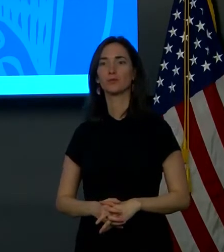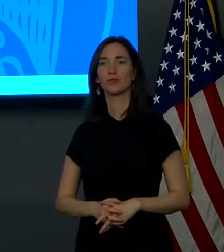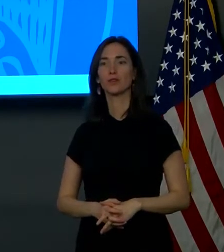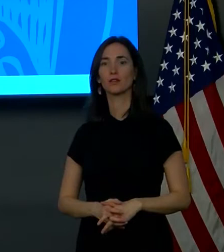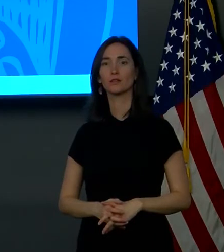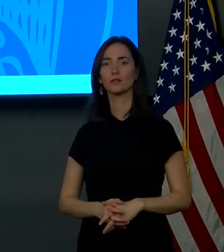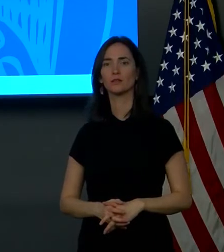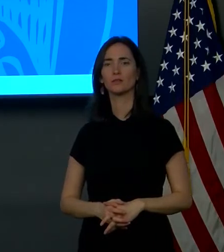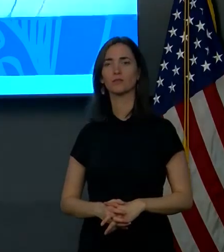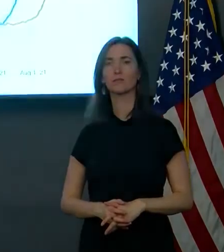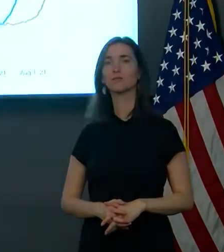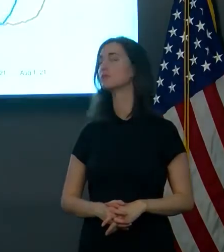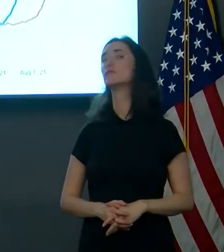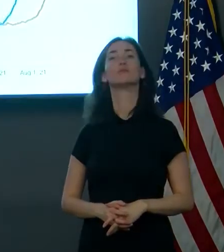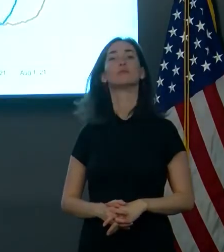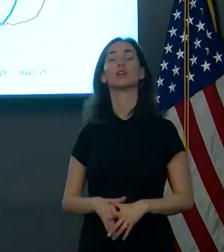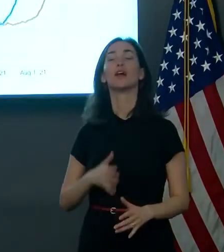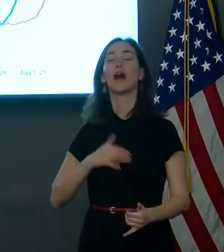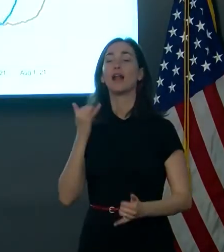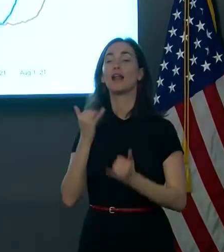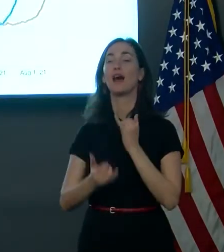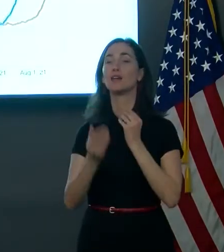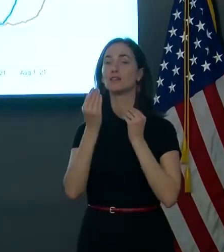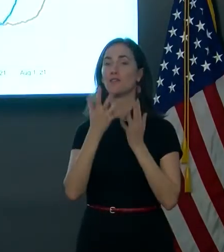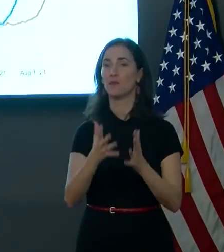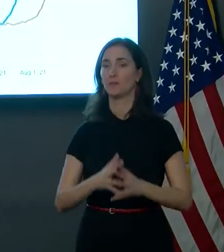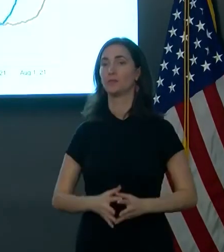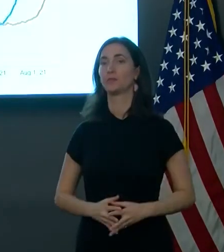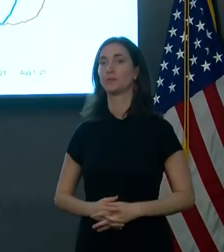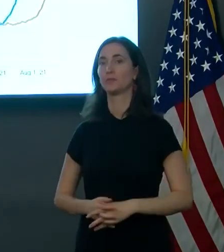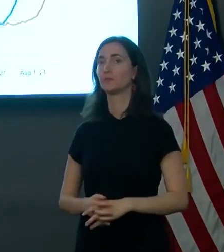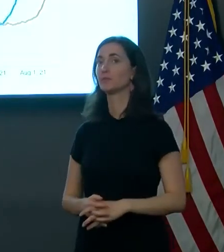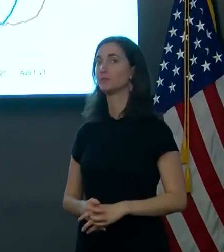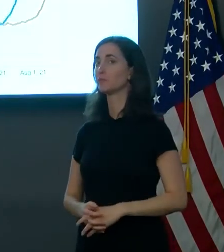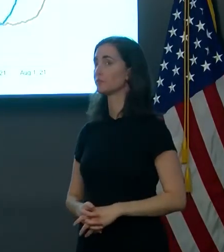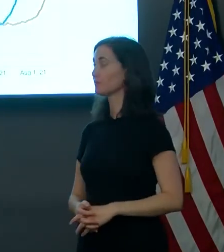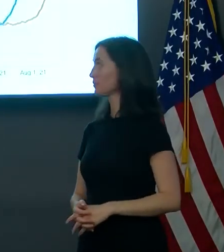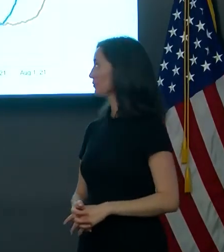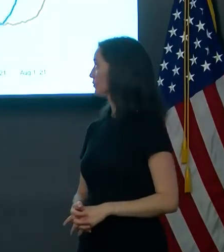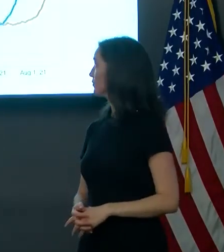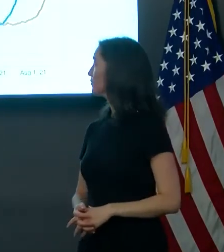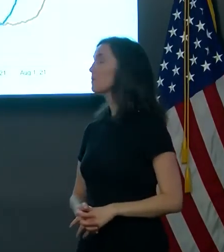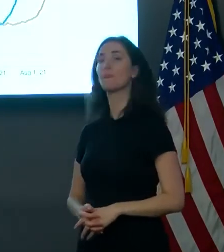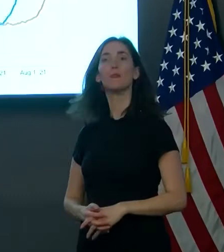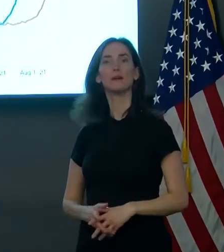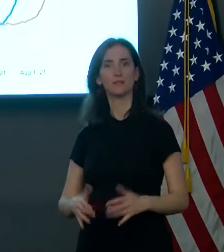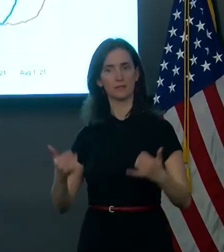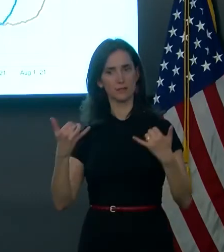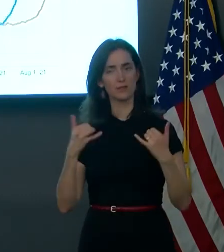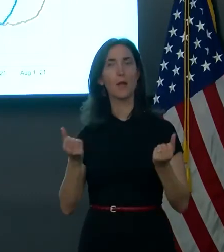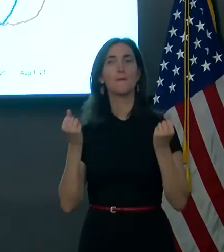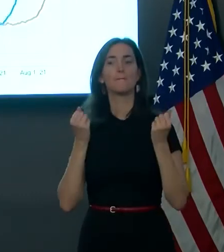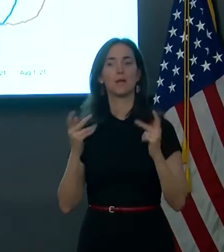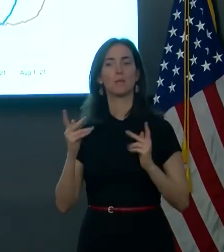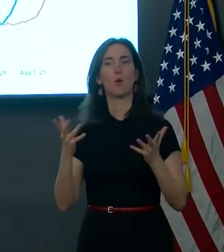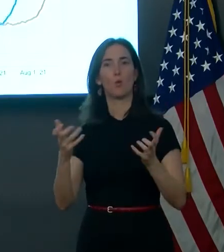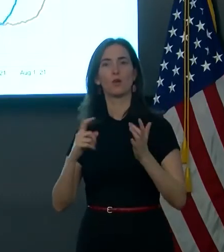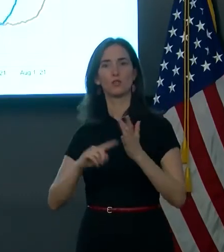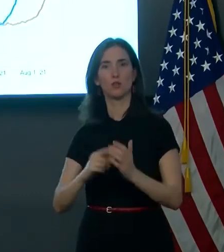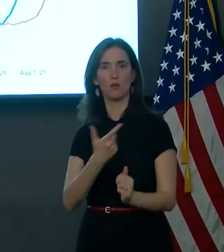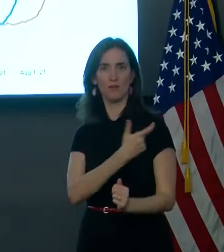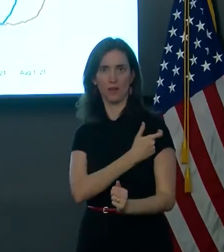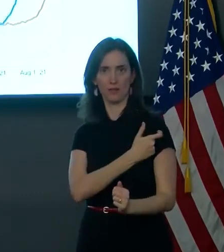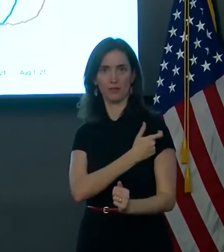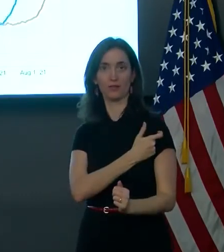And the last thing I'll share is we continue to have a lot of people choosing to start their vaccine series. We